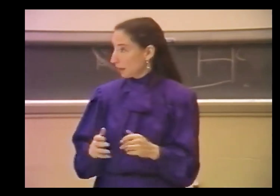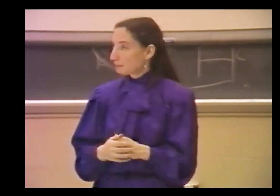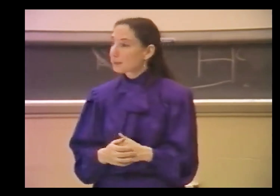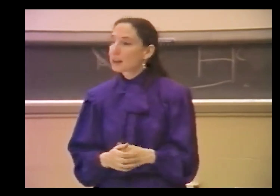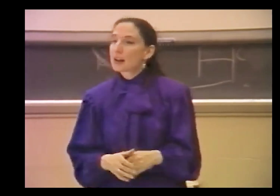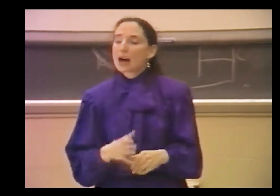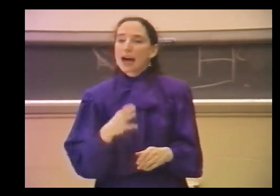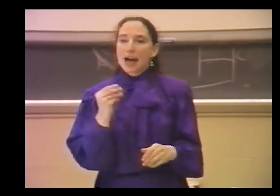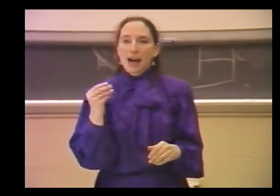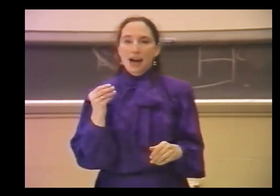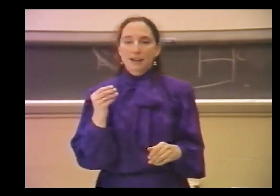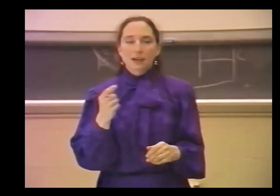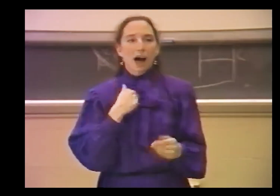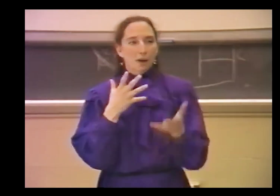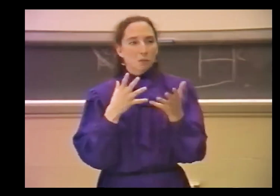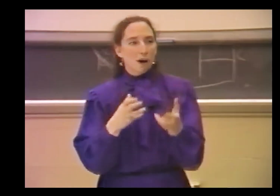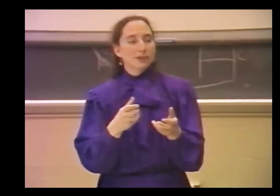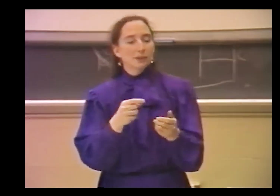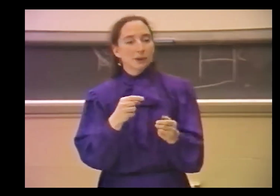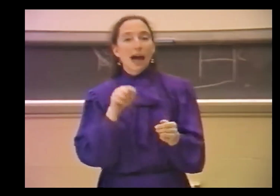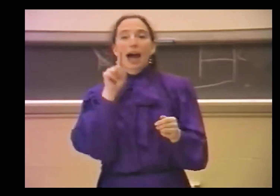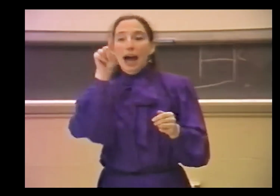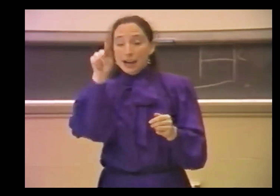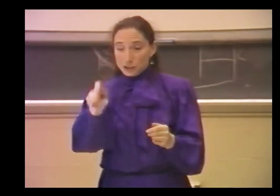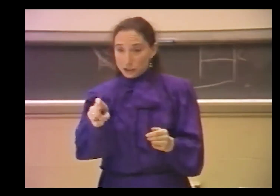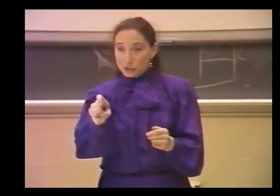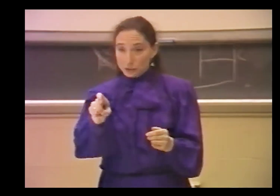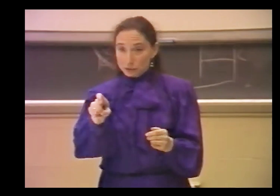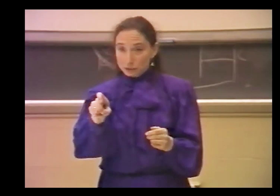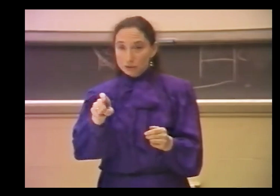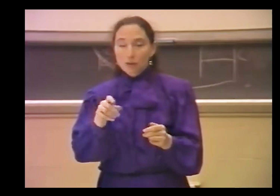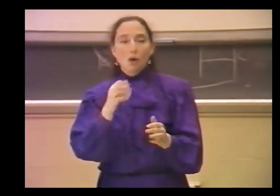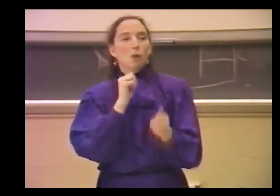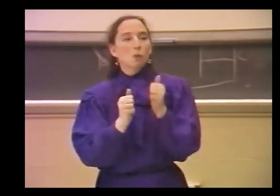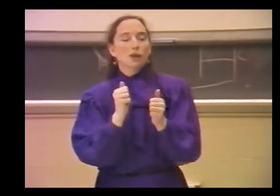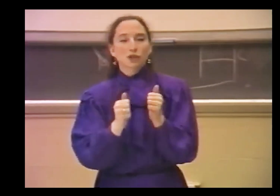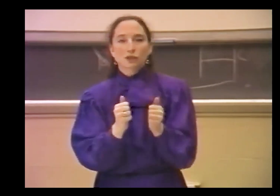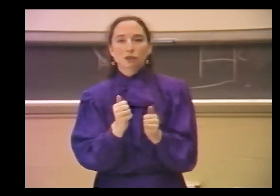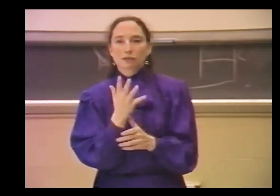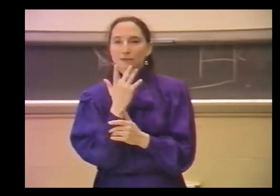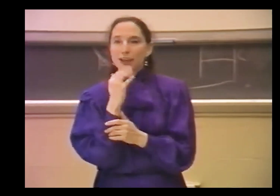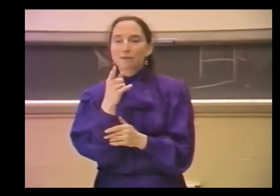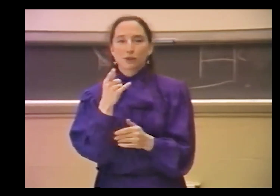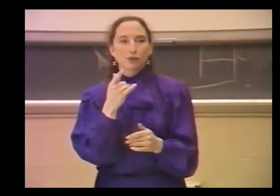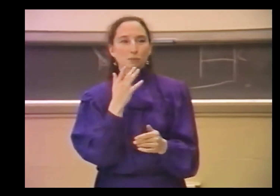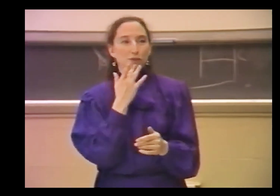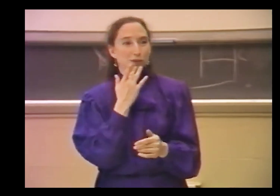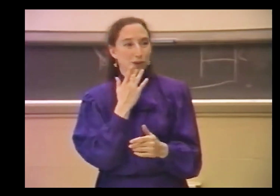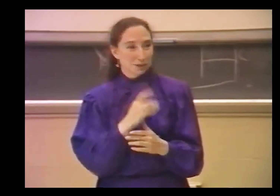Okay, and I want to ask you which flavor you prefer.